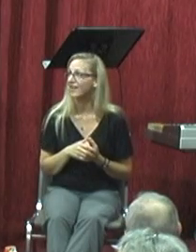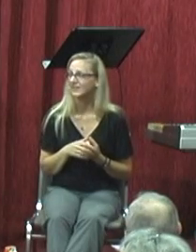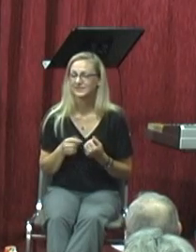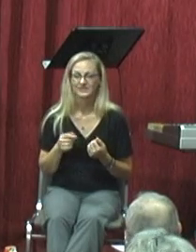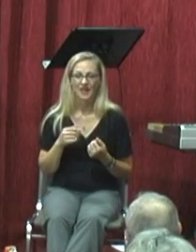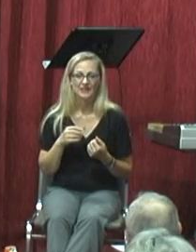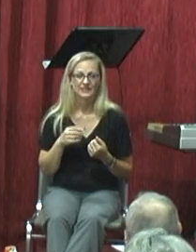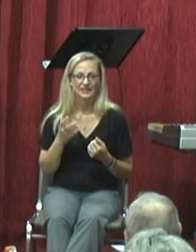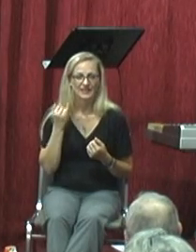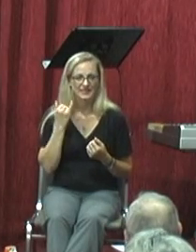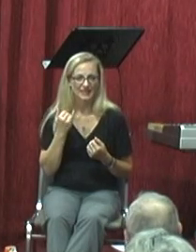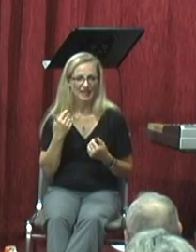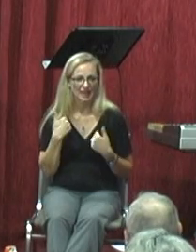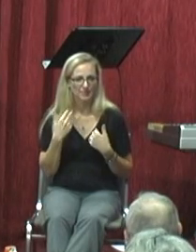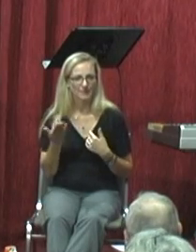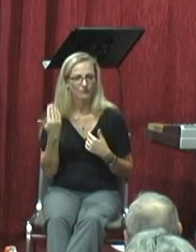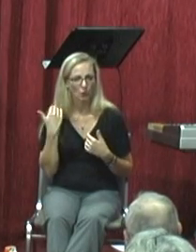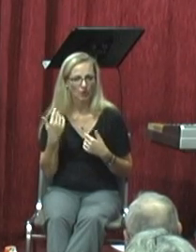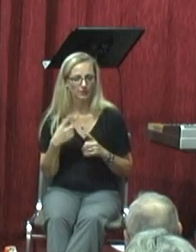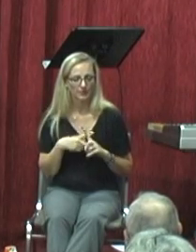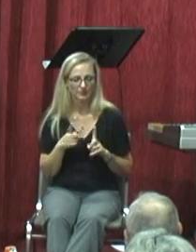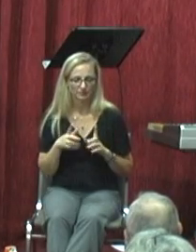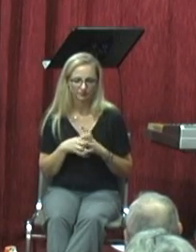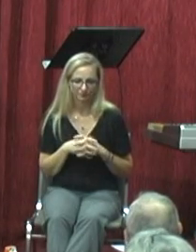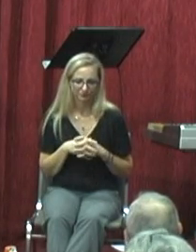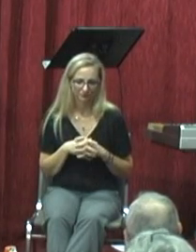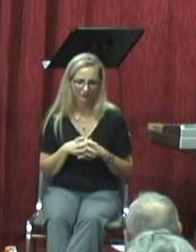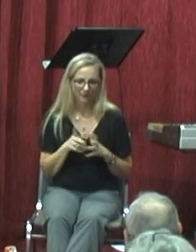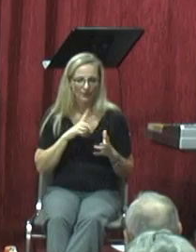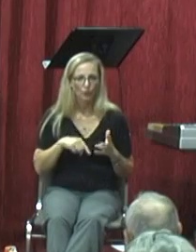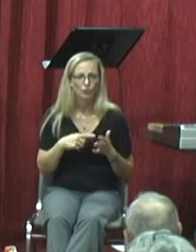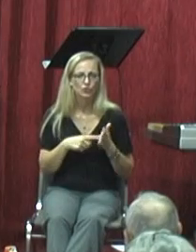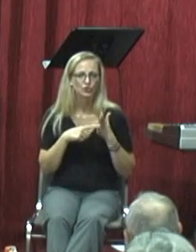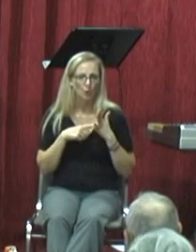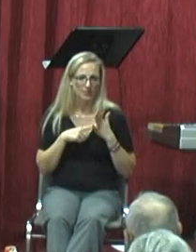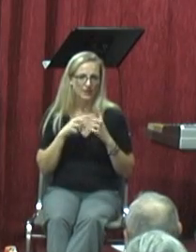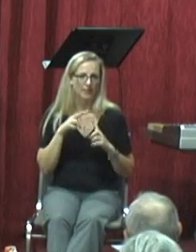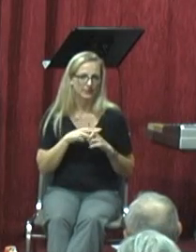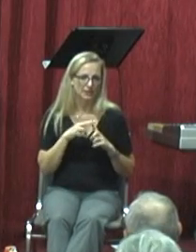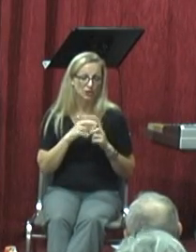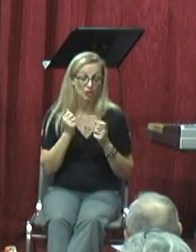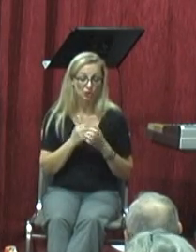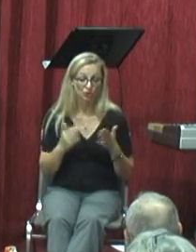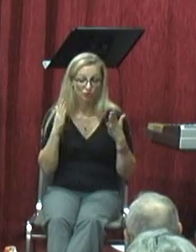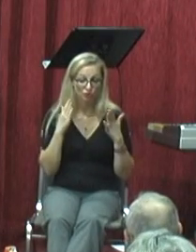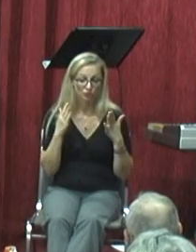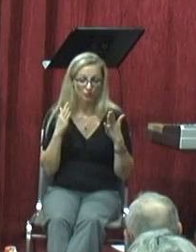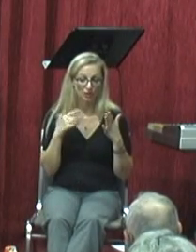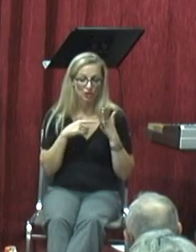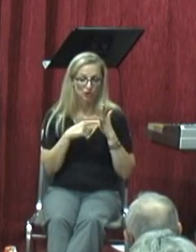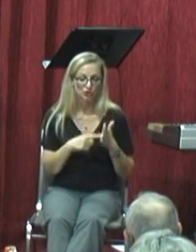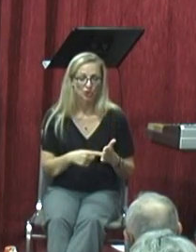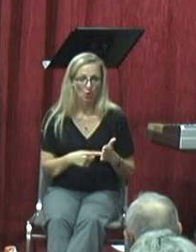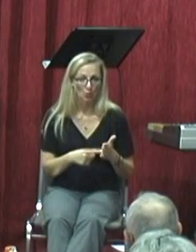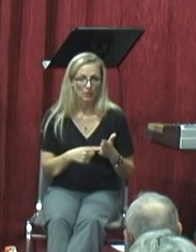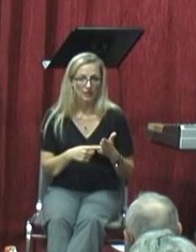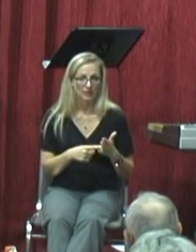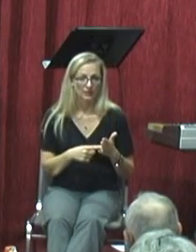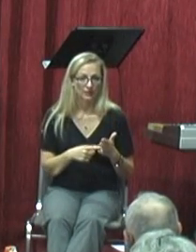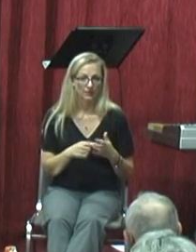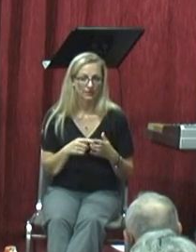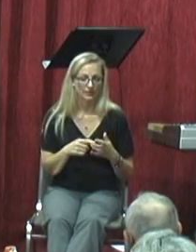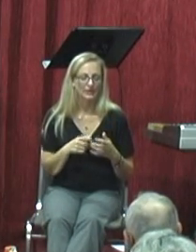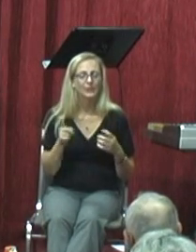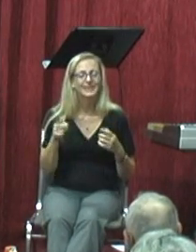before, but the Lord showed me the application to this. Yeshua fulfilled the sacrifice of the ram of ordination.